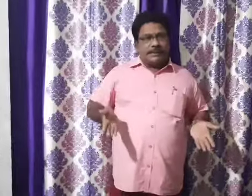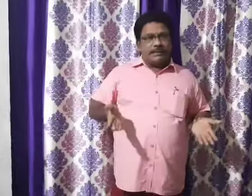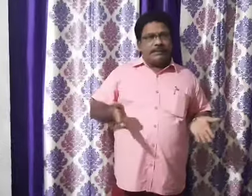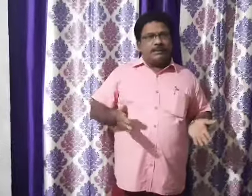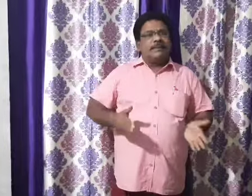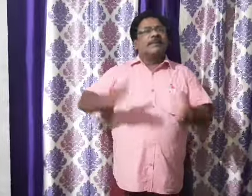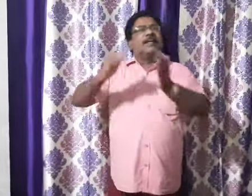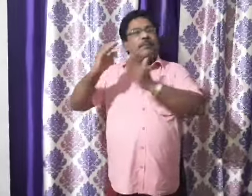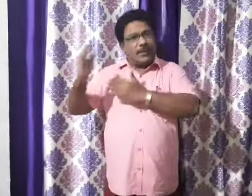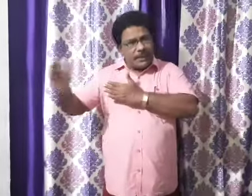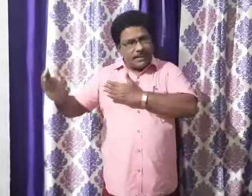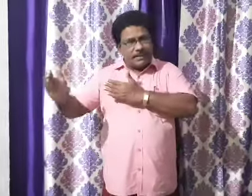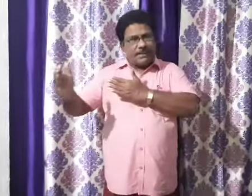commerce, communication,